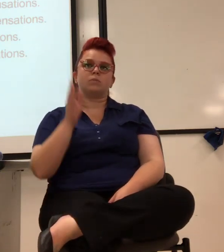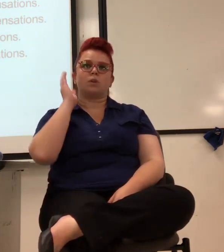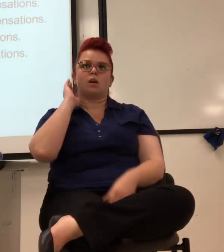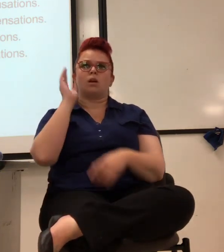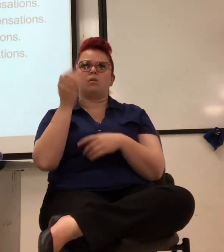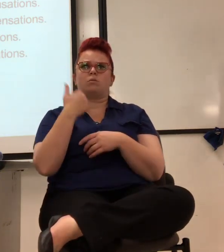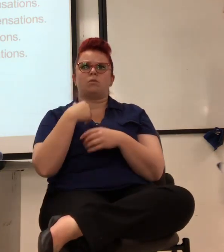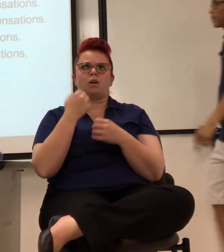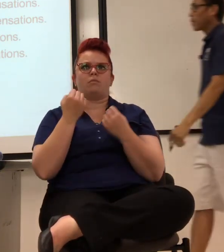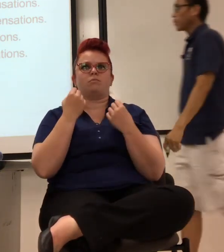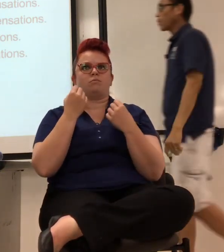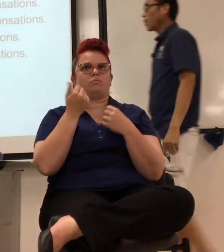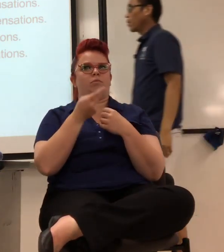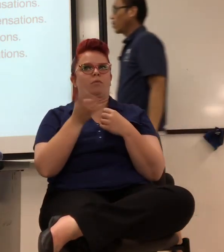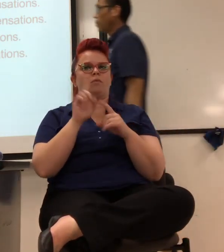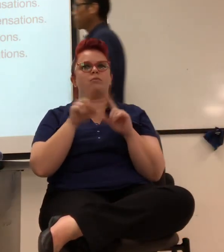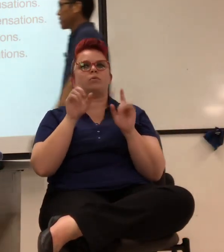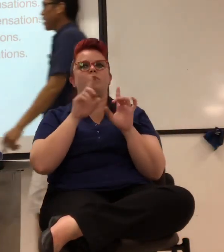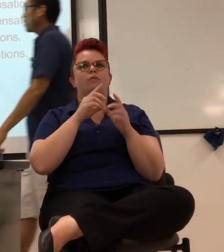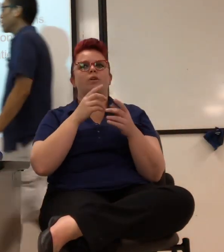causes of metabolic